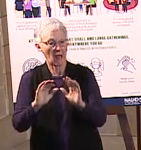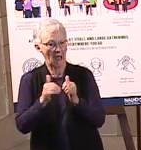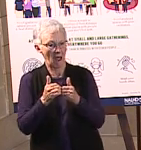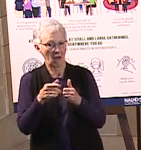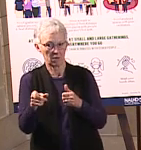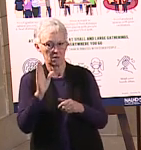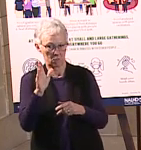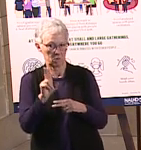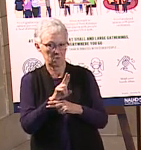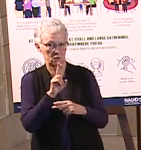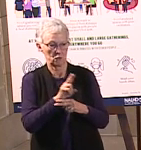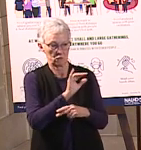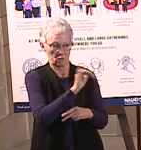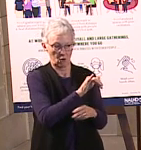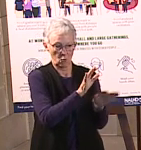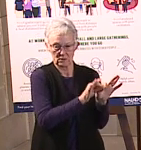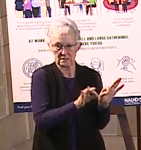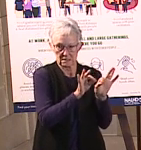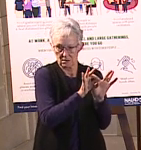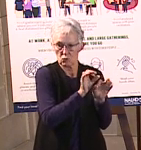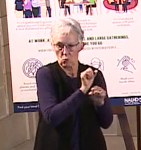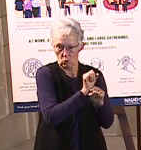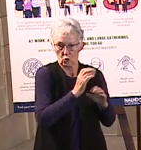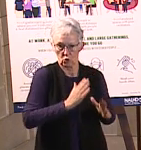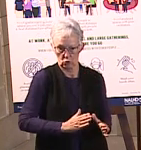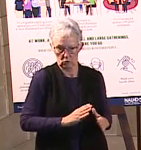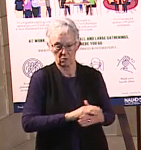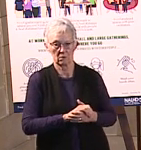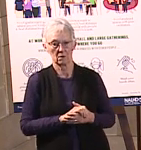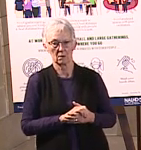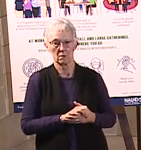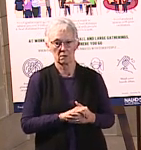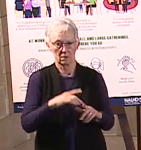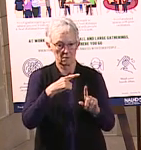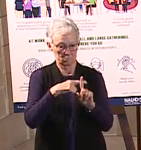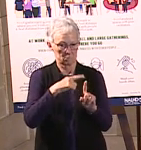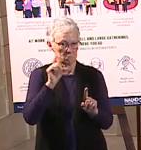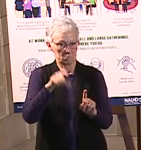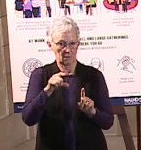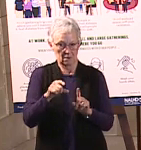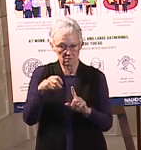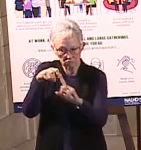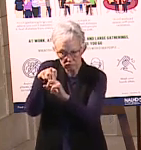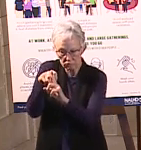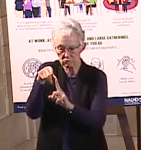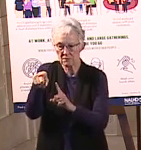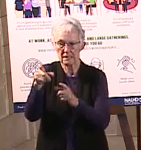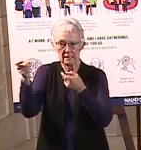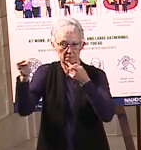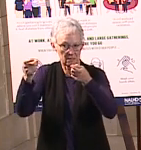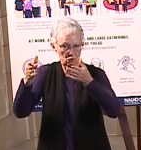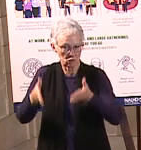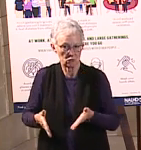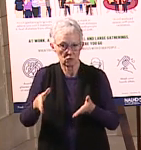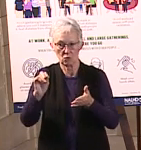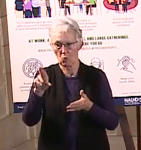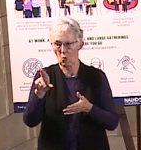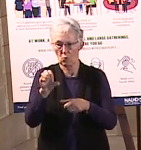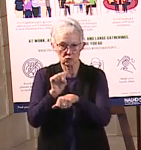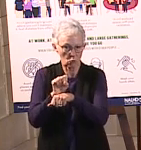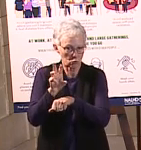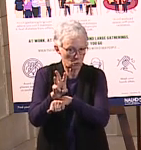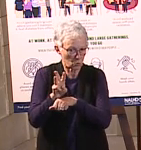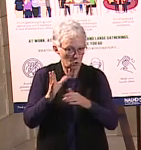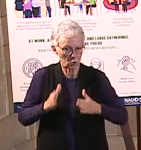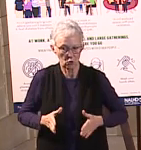Another thing that they need to consult with the facilities administrator, perhaps the director of nursing or social services director,